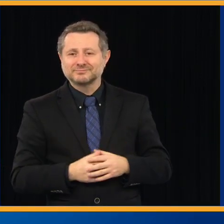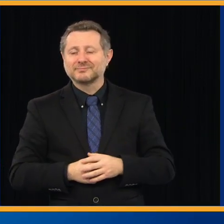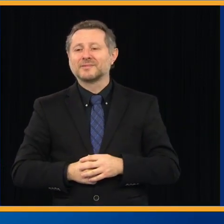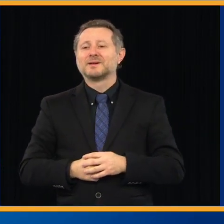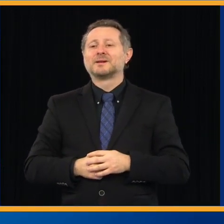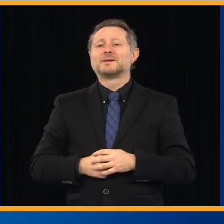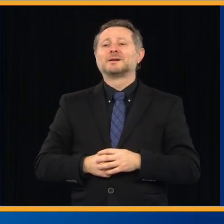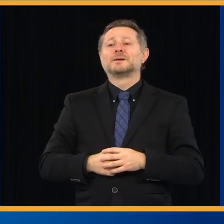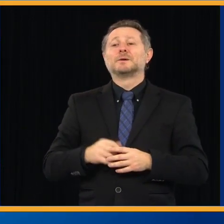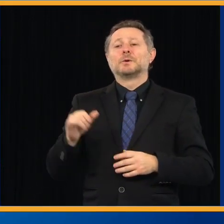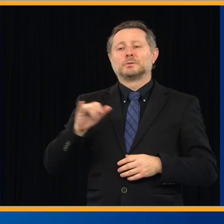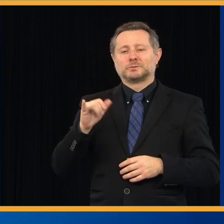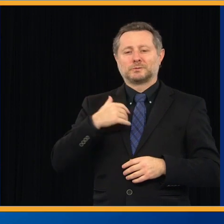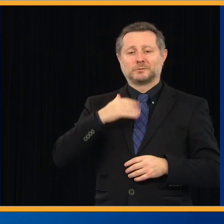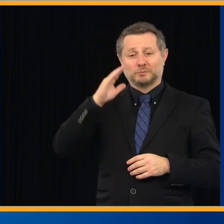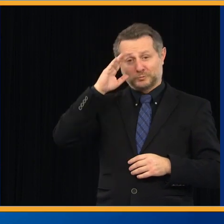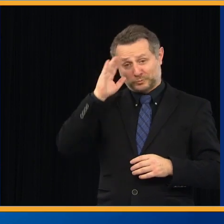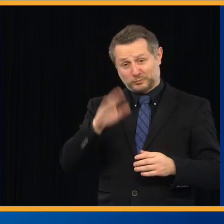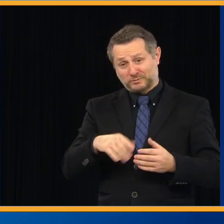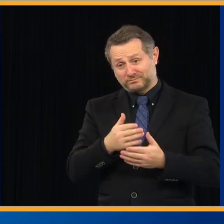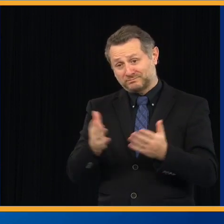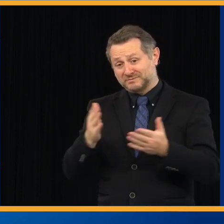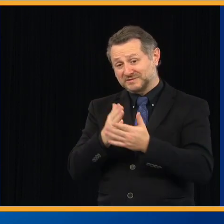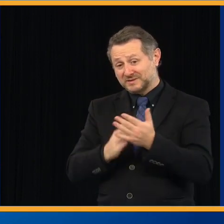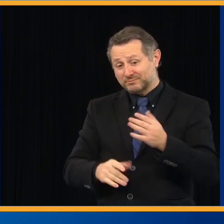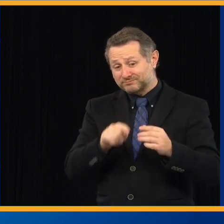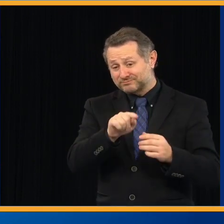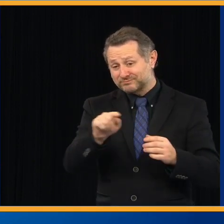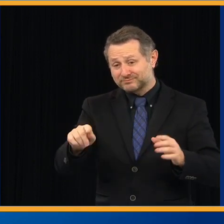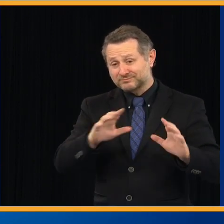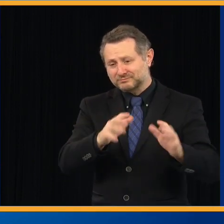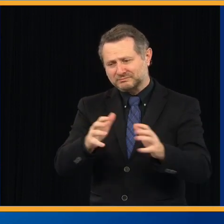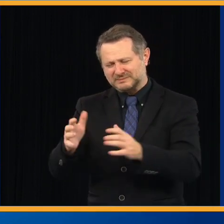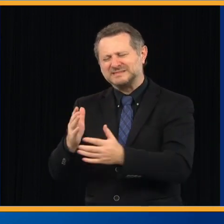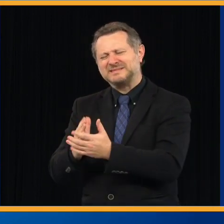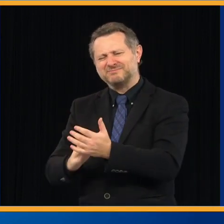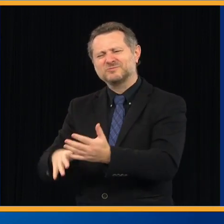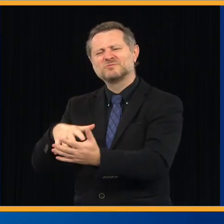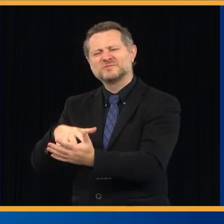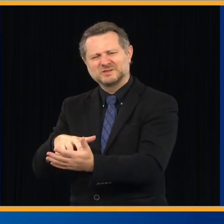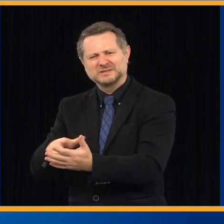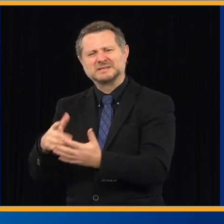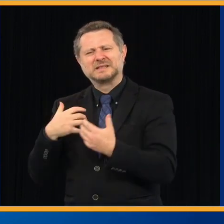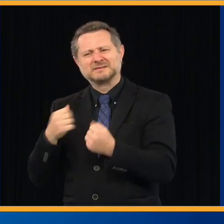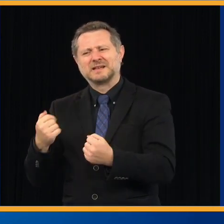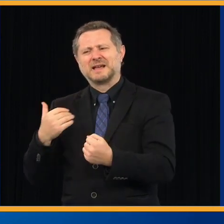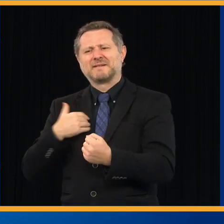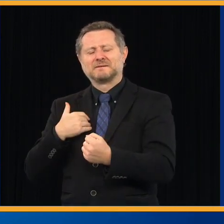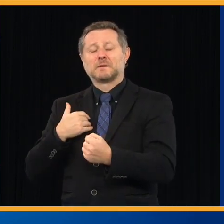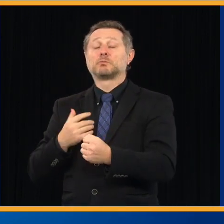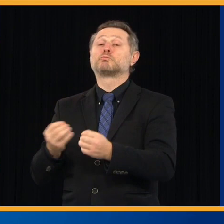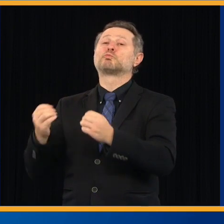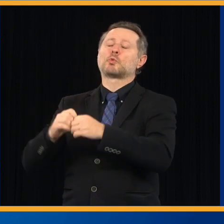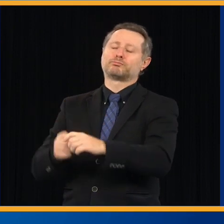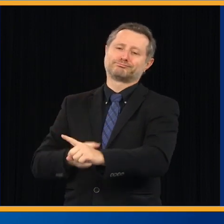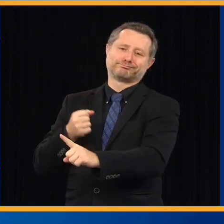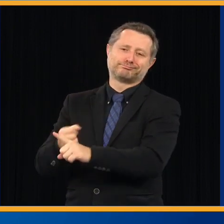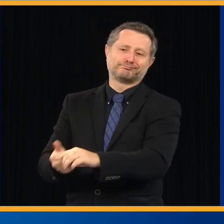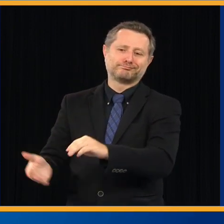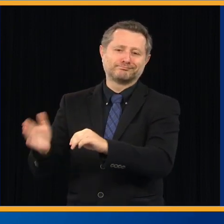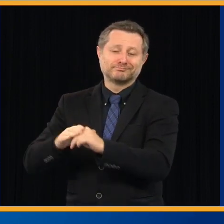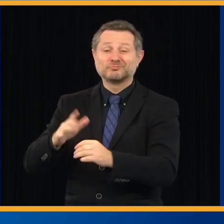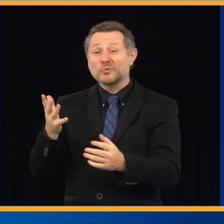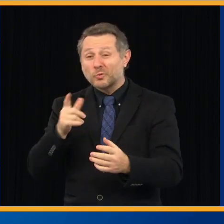know that vulnerable populations are paying the highest price, our seniors, our nursing homes, and our